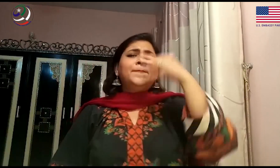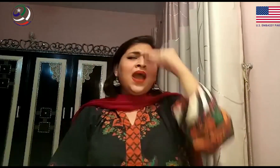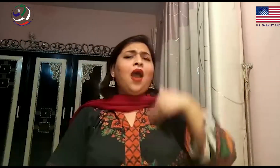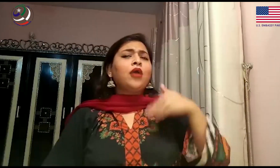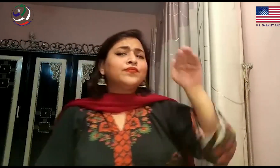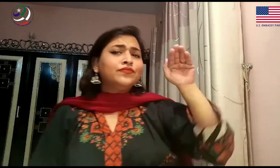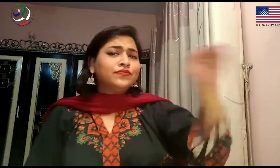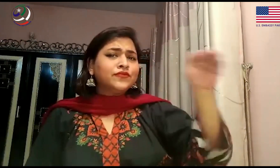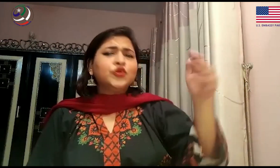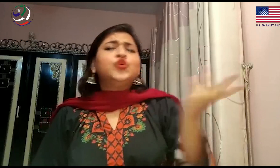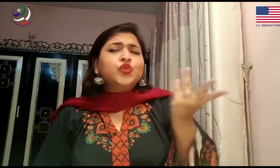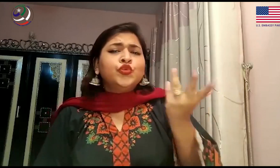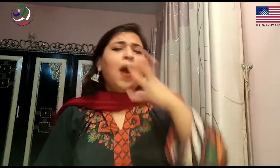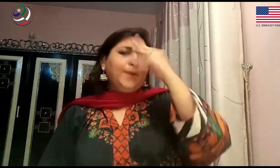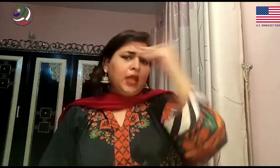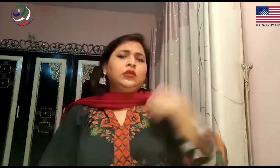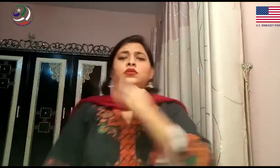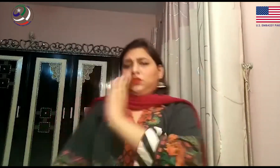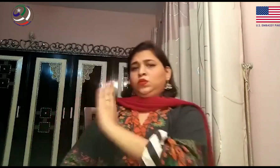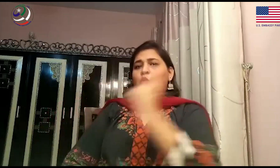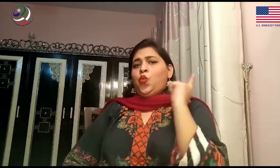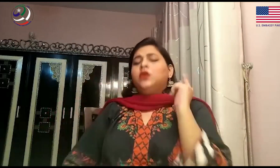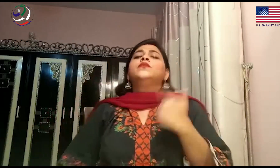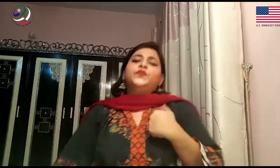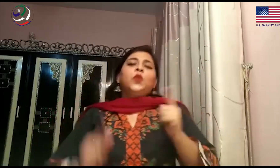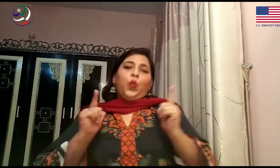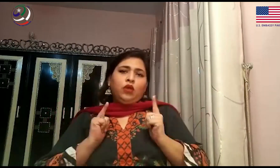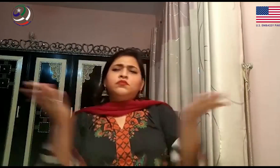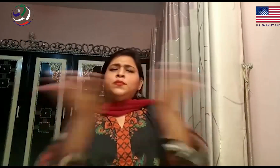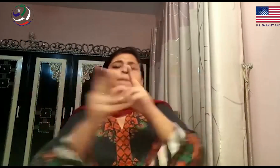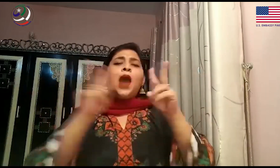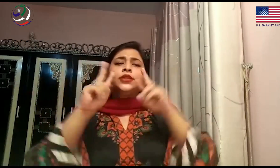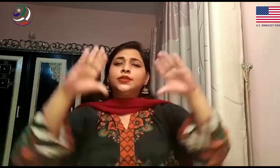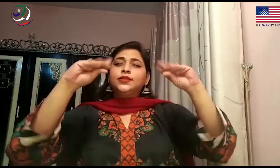about?" My mom tells me to wait, so I wait.